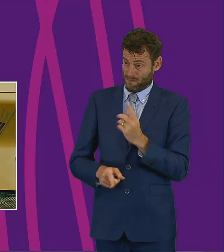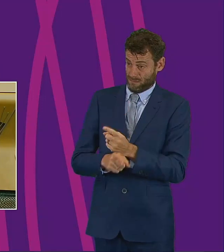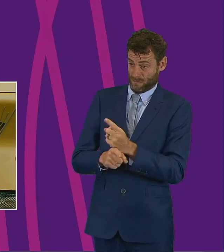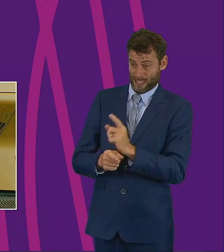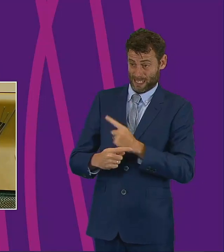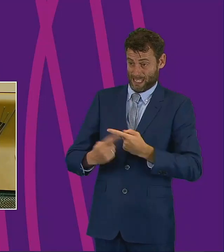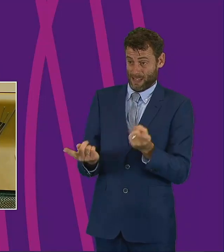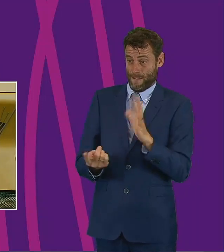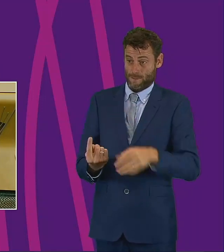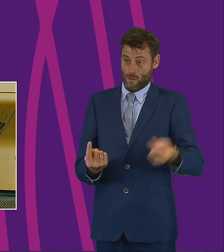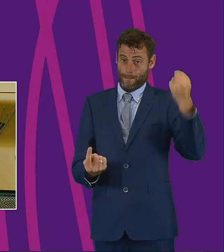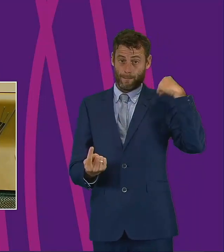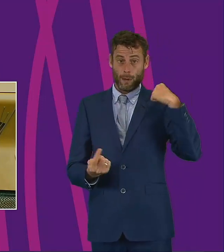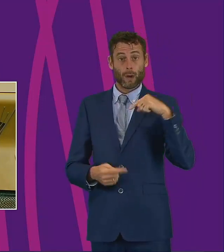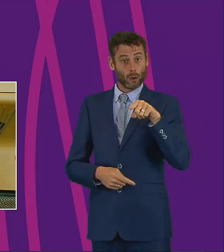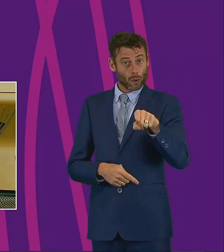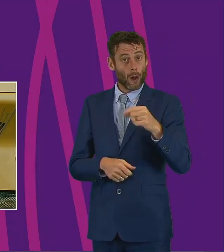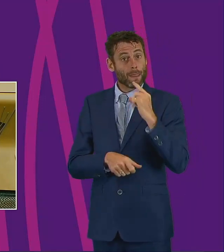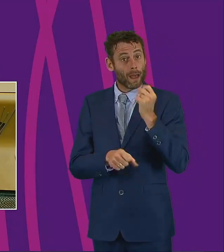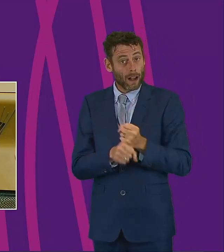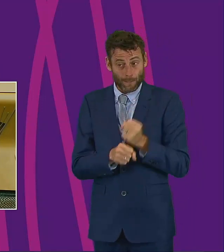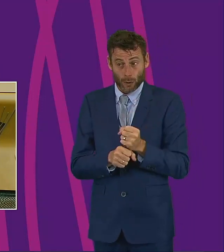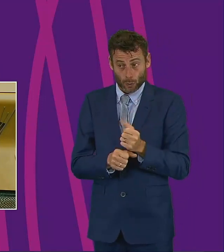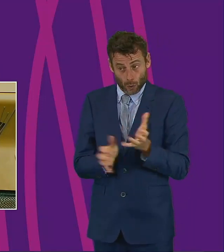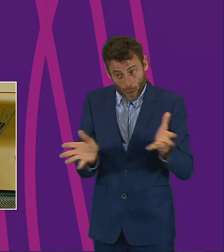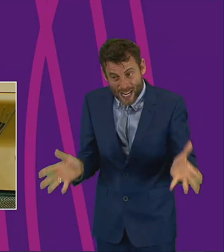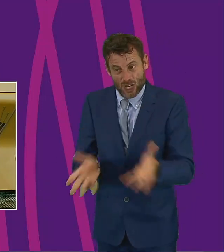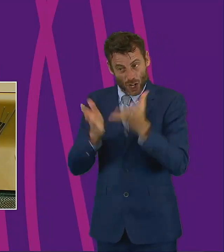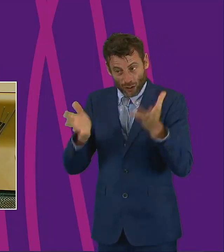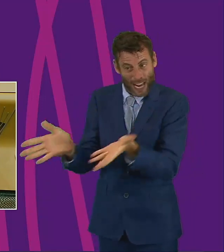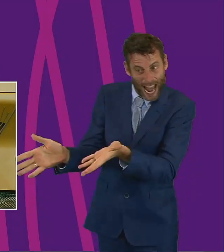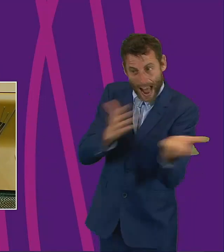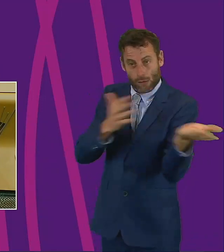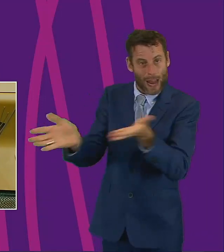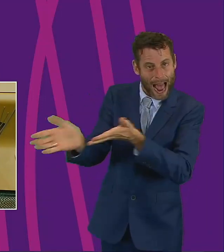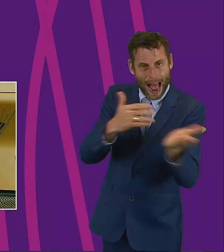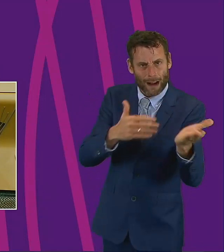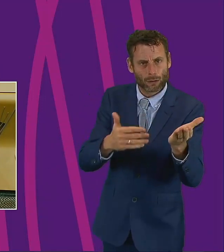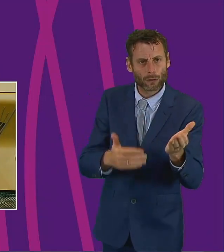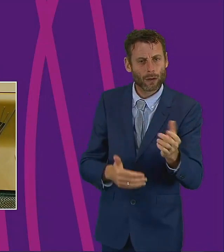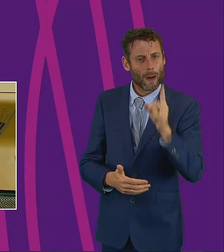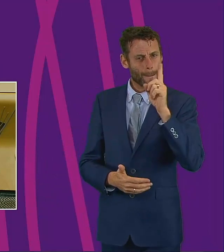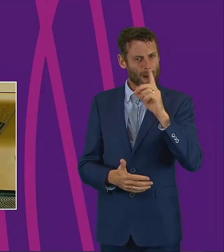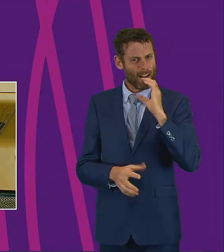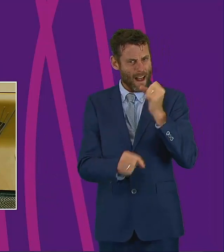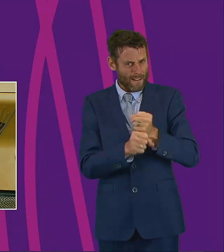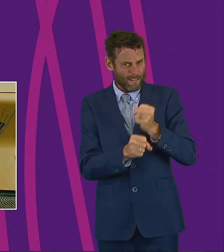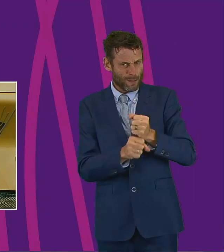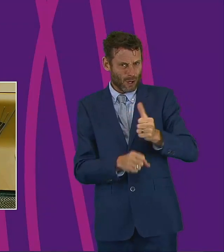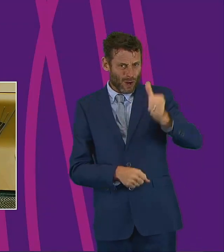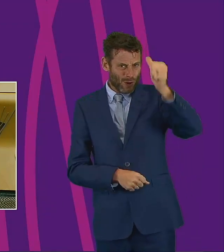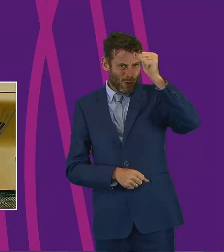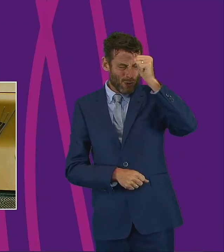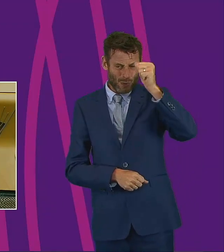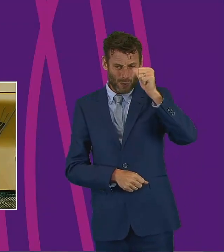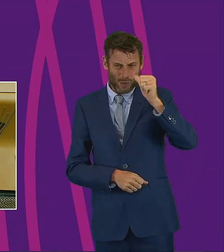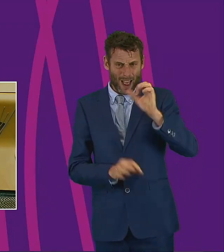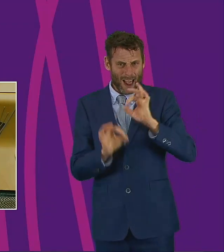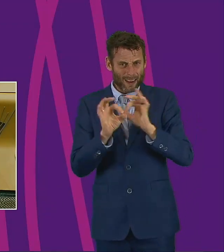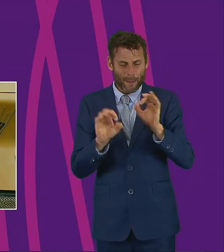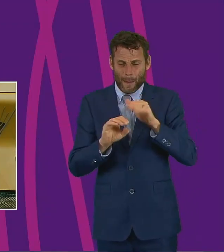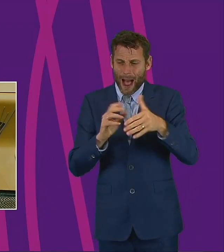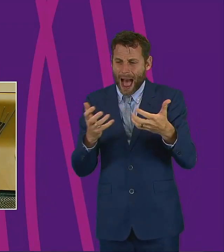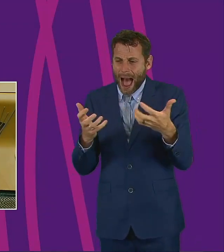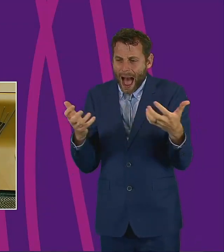government were driving this policy, yet it appears we're also supposed to believe that the government knew nothing about how this policy was being